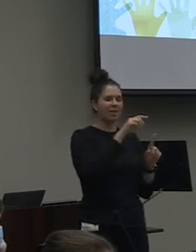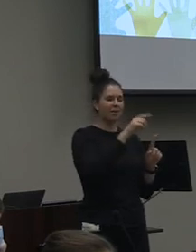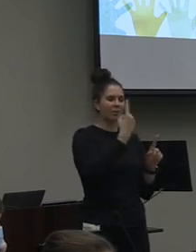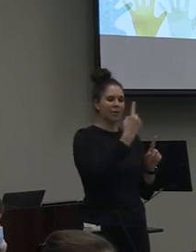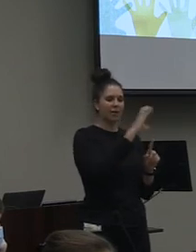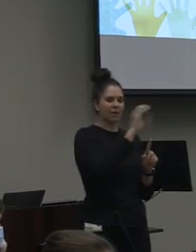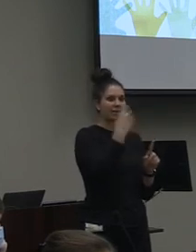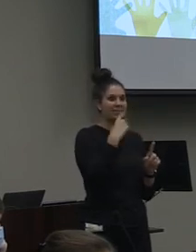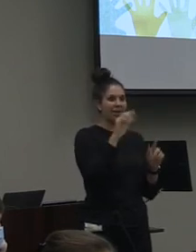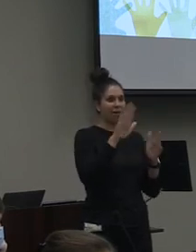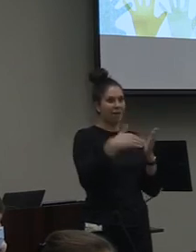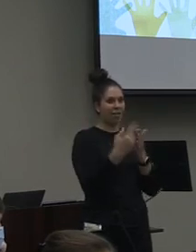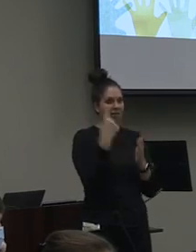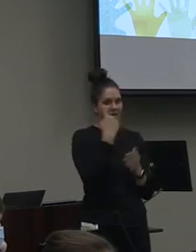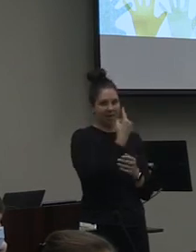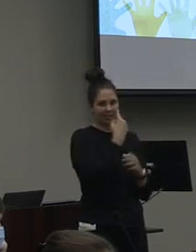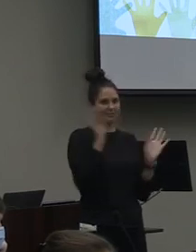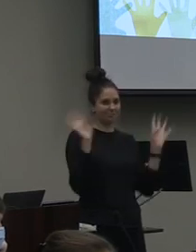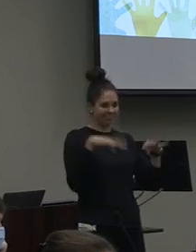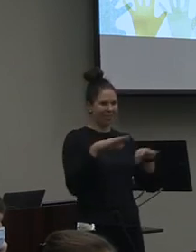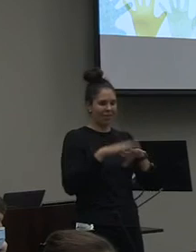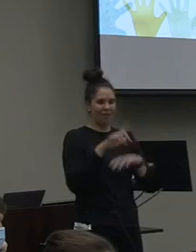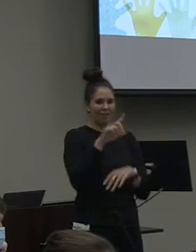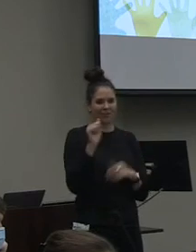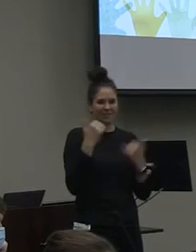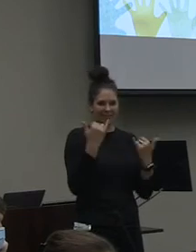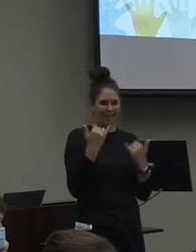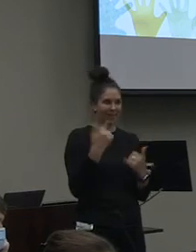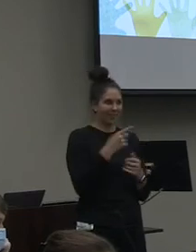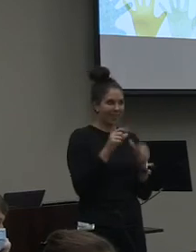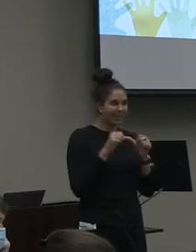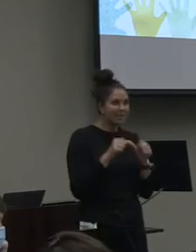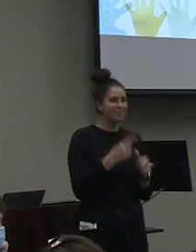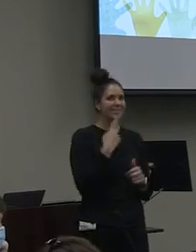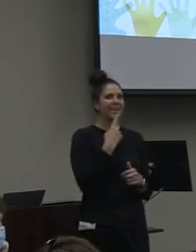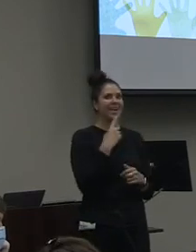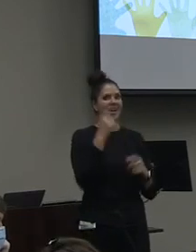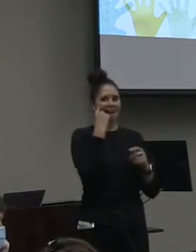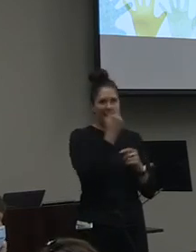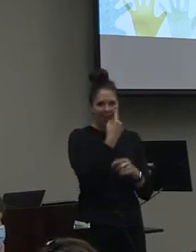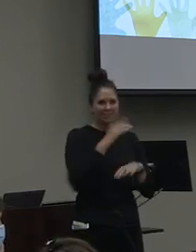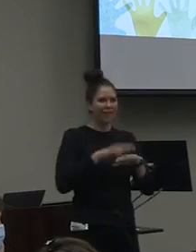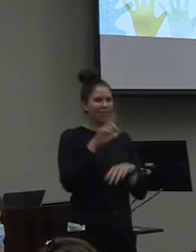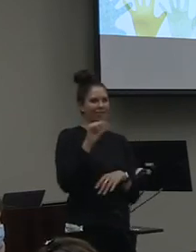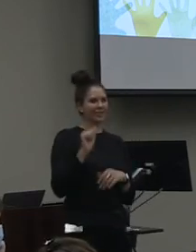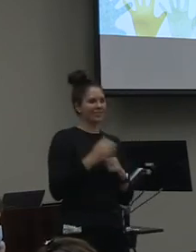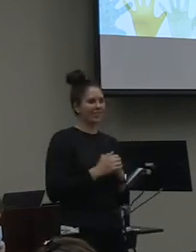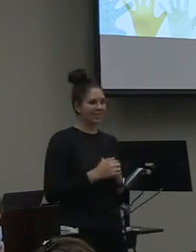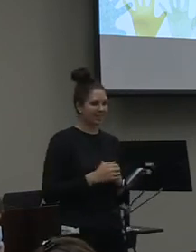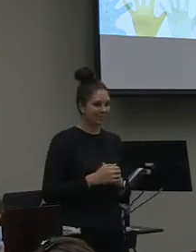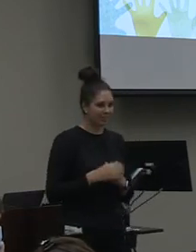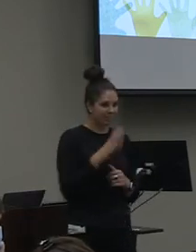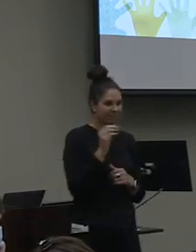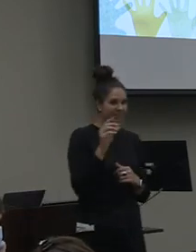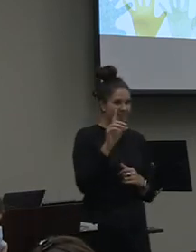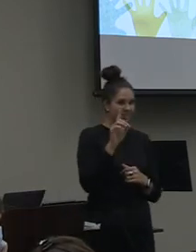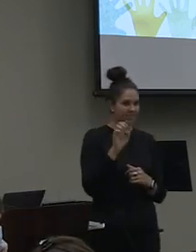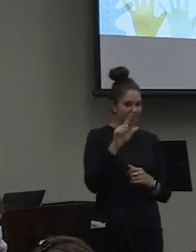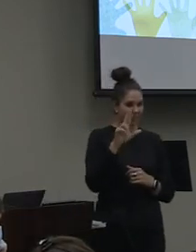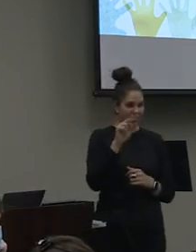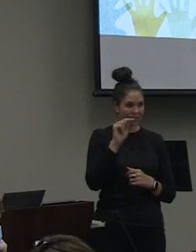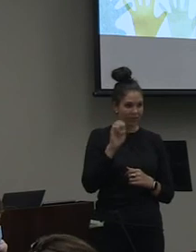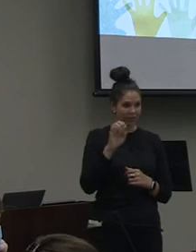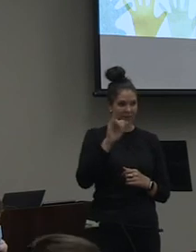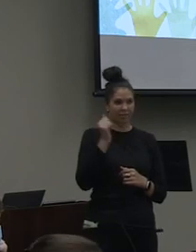said all eyes are on Louisiana right now. So they keep saying eyes are on Louisiana. So I think the important thing to note about